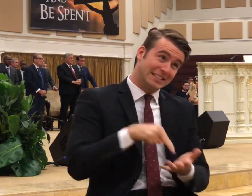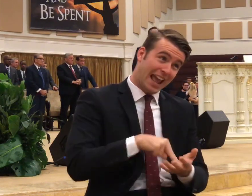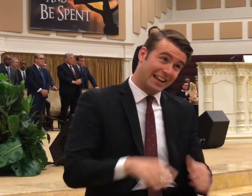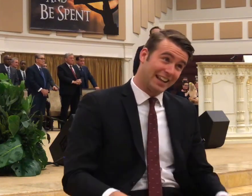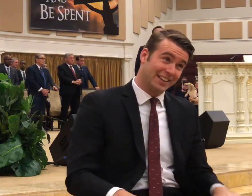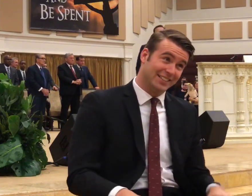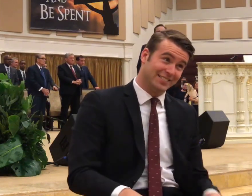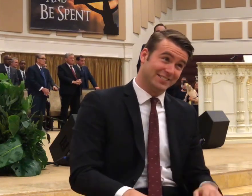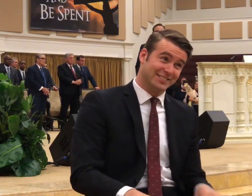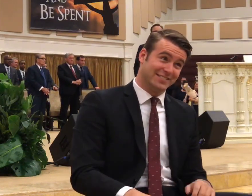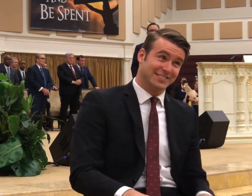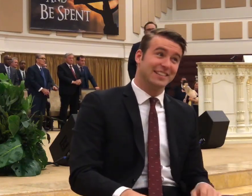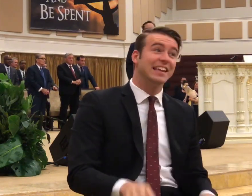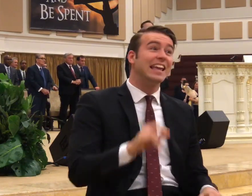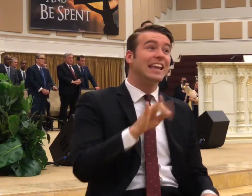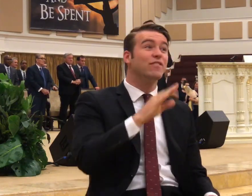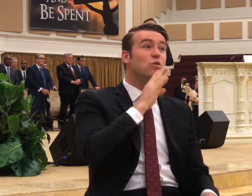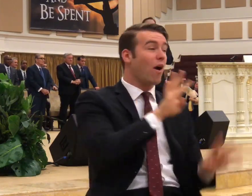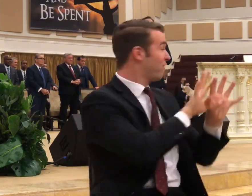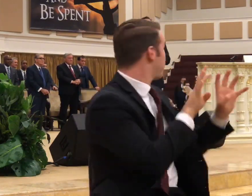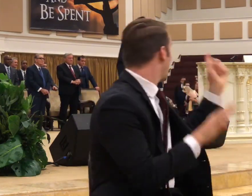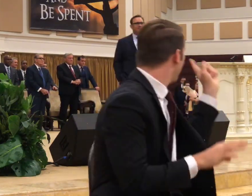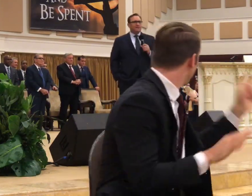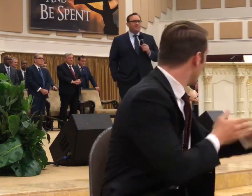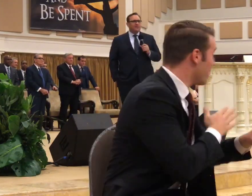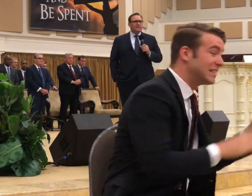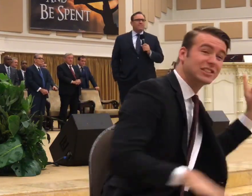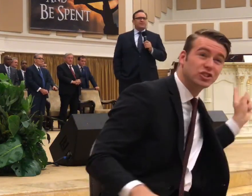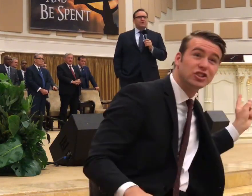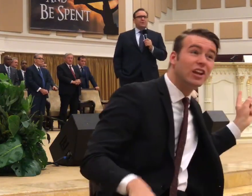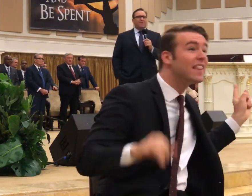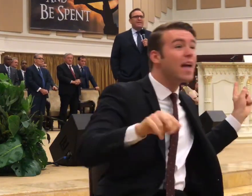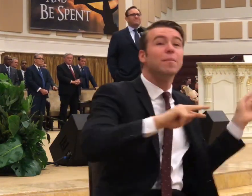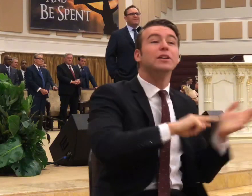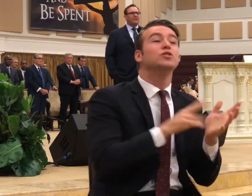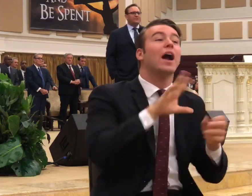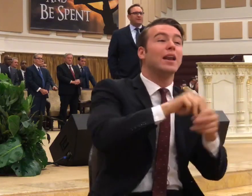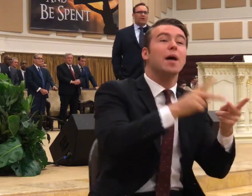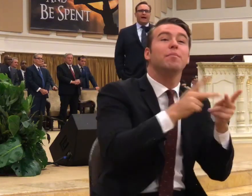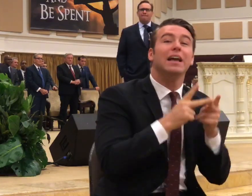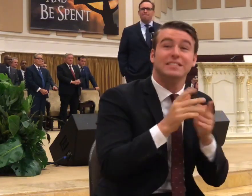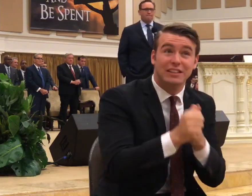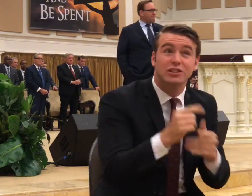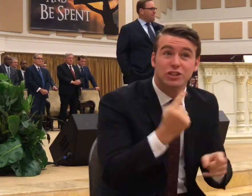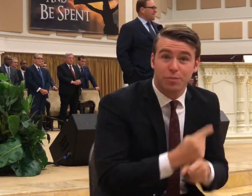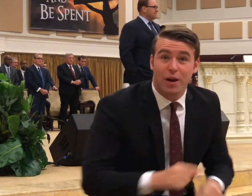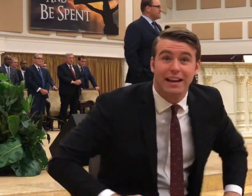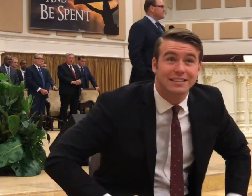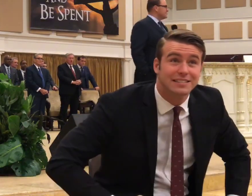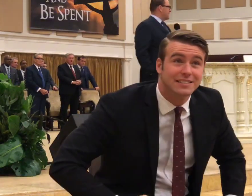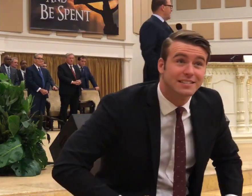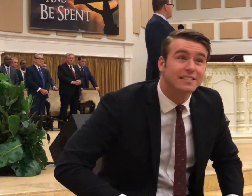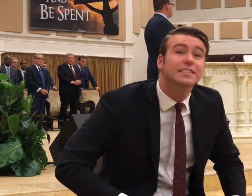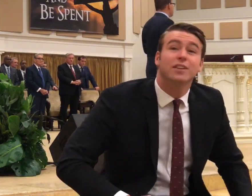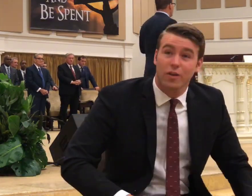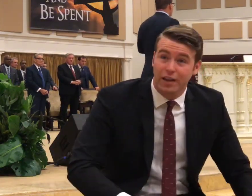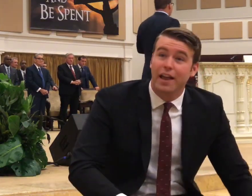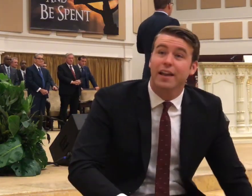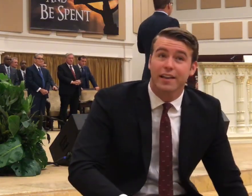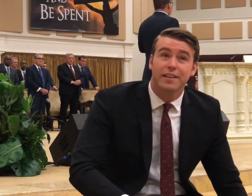standing. If you're in the front line, you're a musician. That means you're in a place of leadership, right?